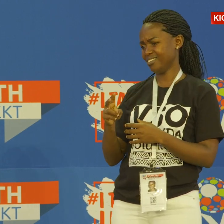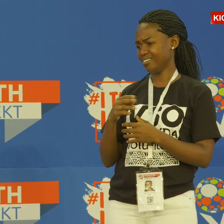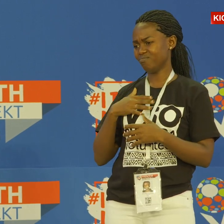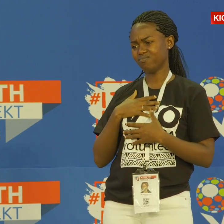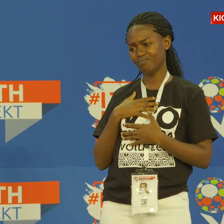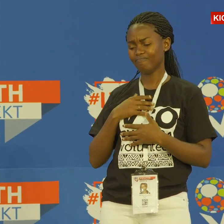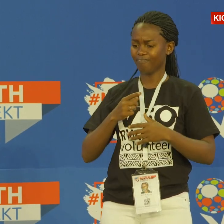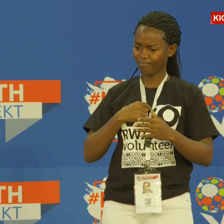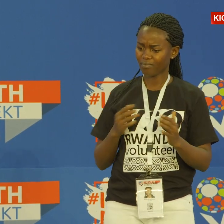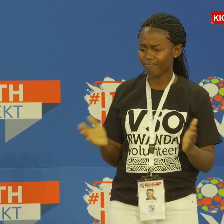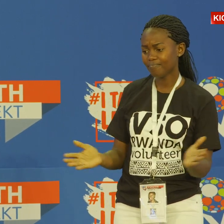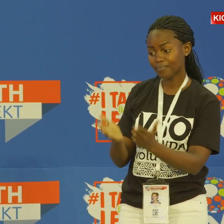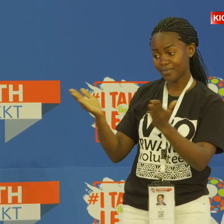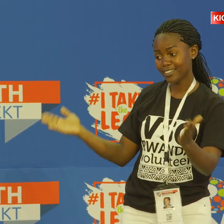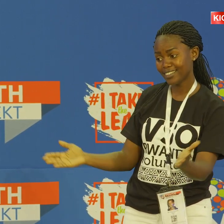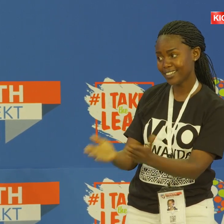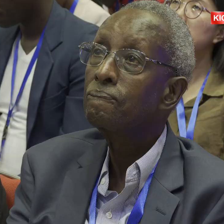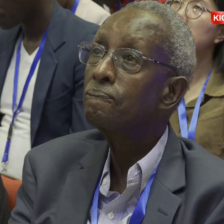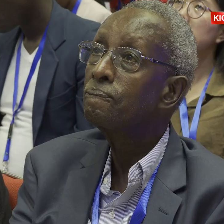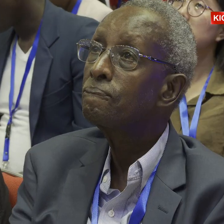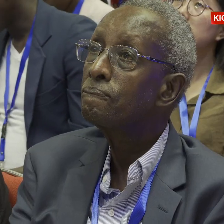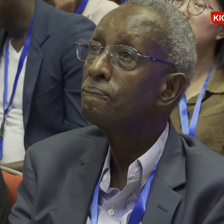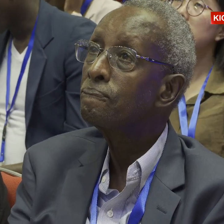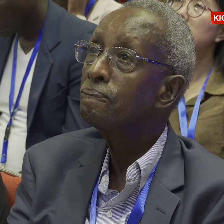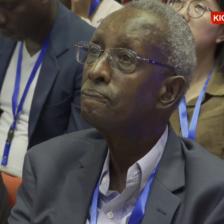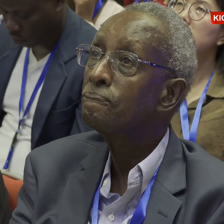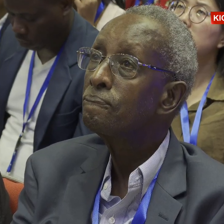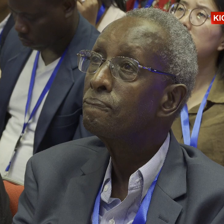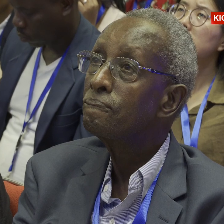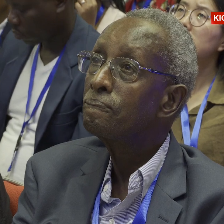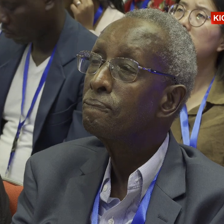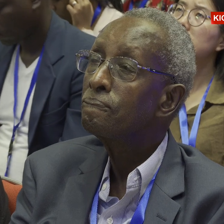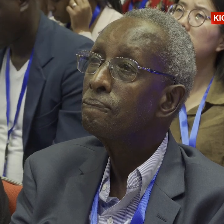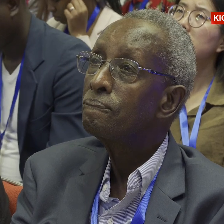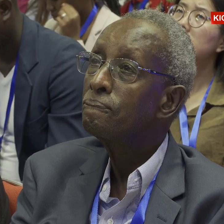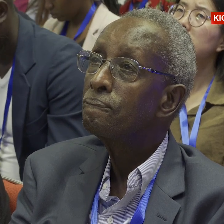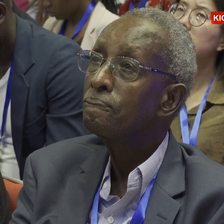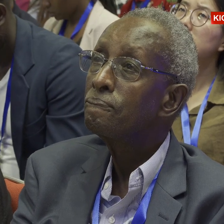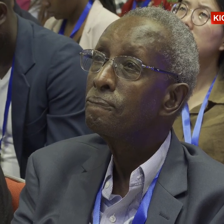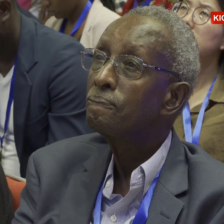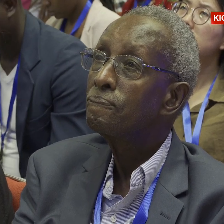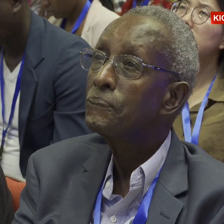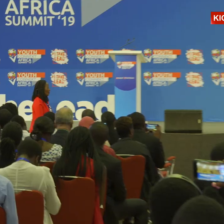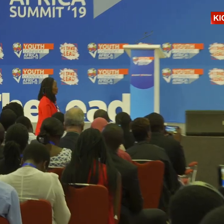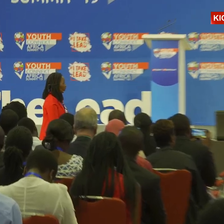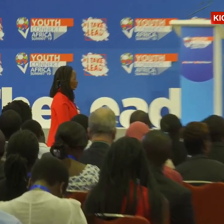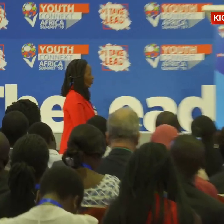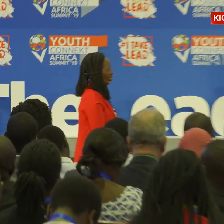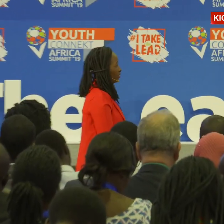that, I felt that I had to help my fellow deaf youth so that they get information about sexual reproductive